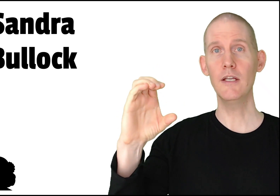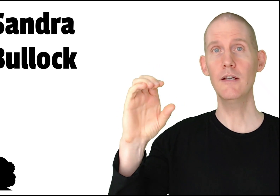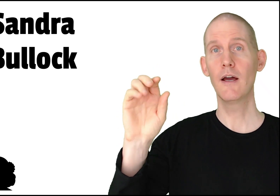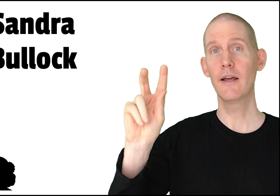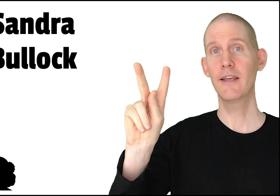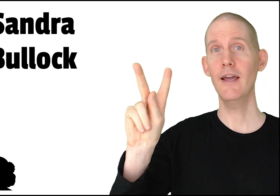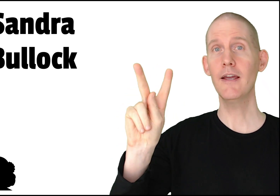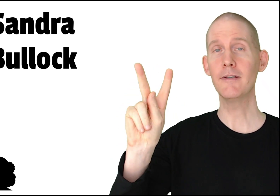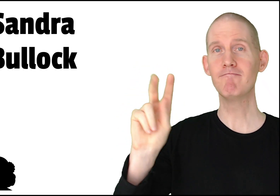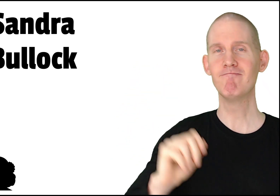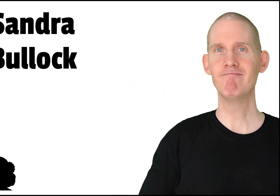S-A-N-D-R-A-B-U-L-L-O-C-K.